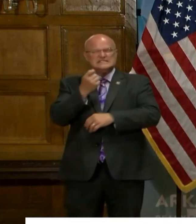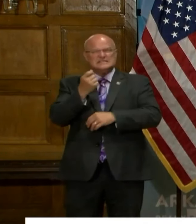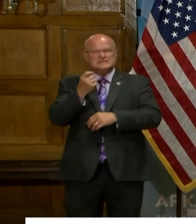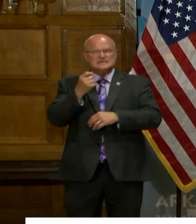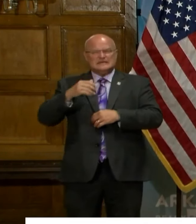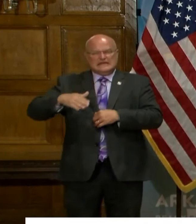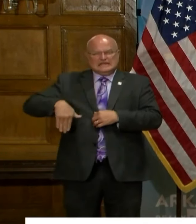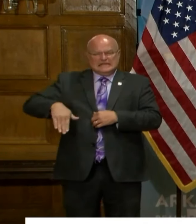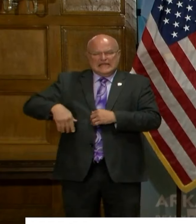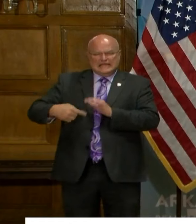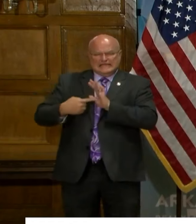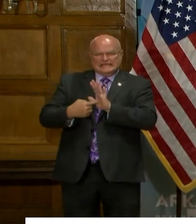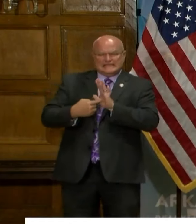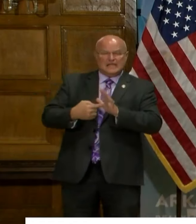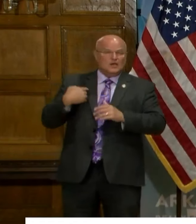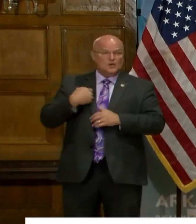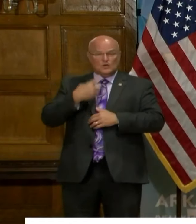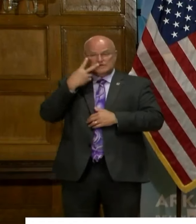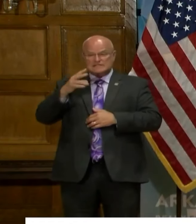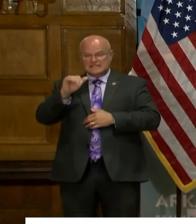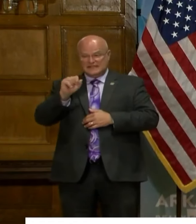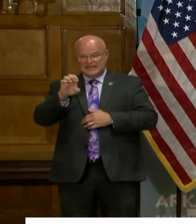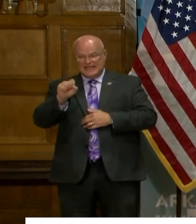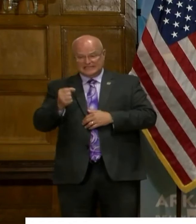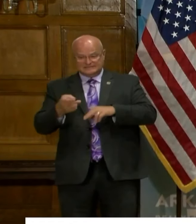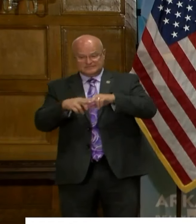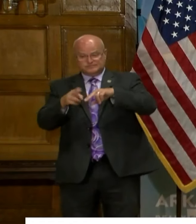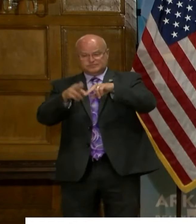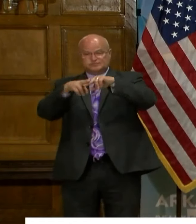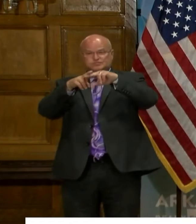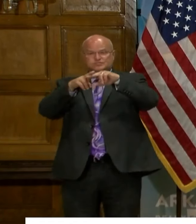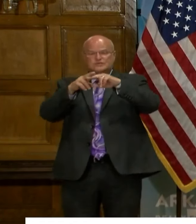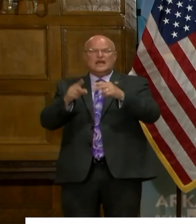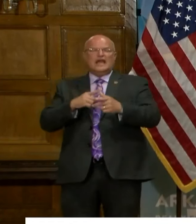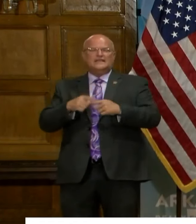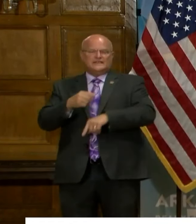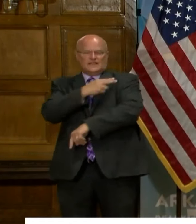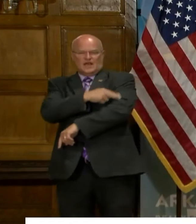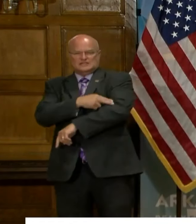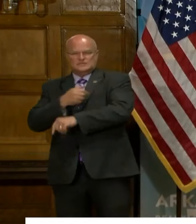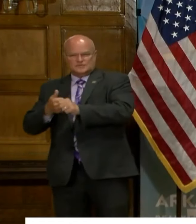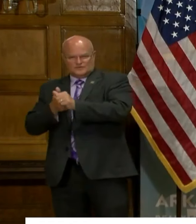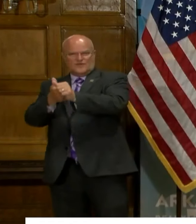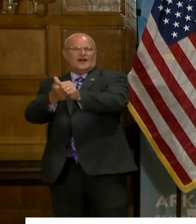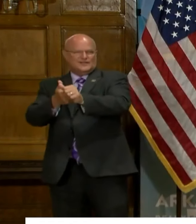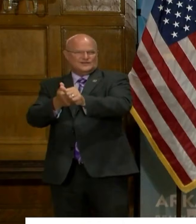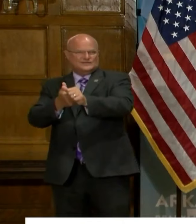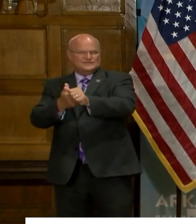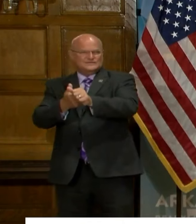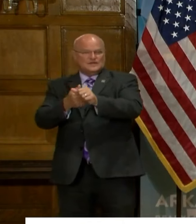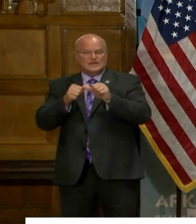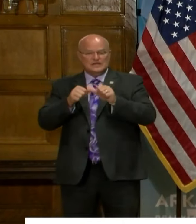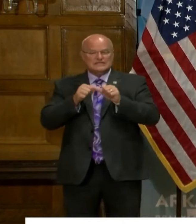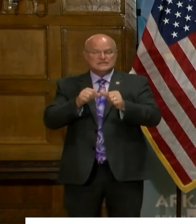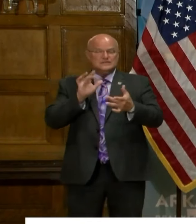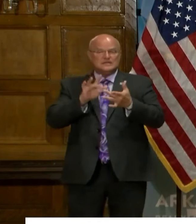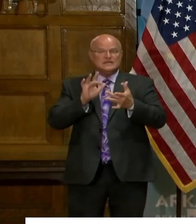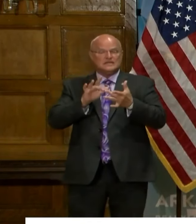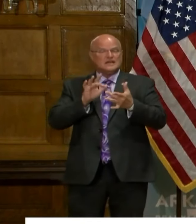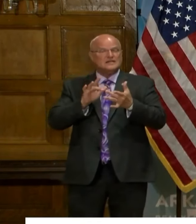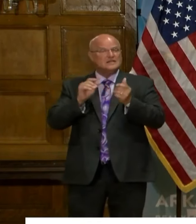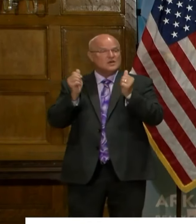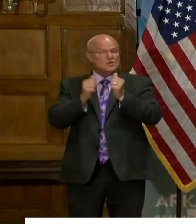a lagging indicator. I mean, we'll see the cases go up, then we'll see the hospitalizations follow. We're continuing to be in